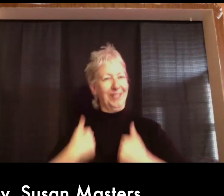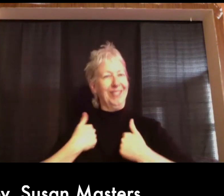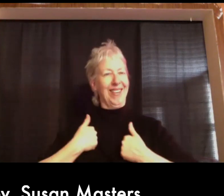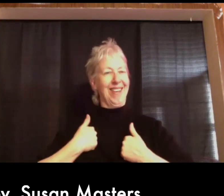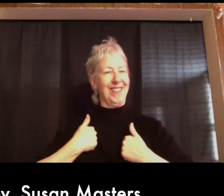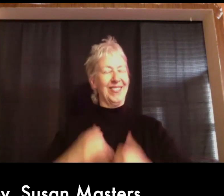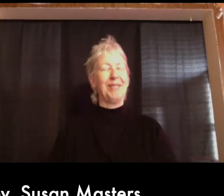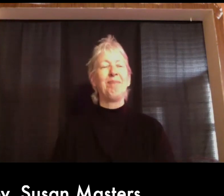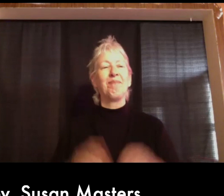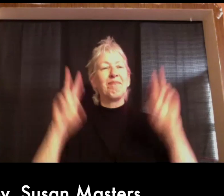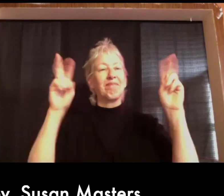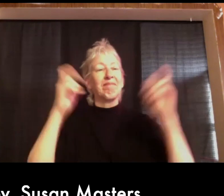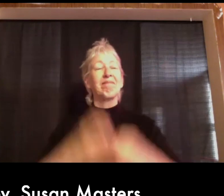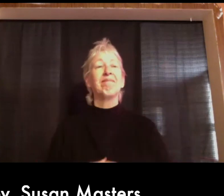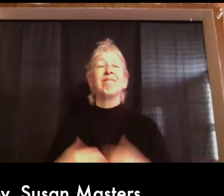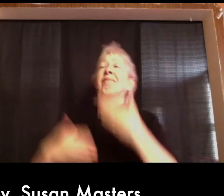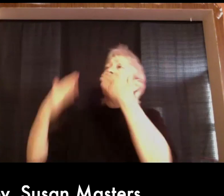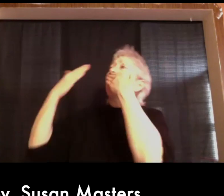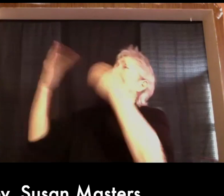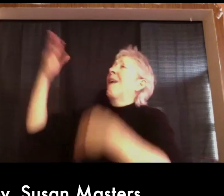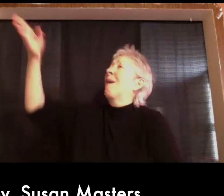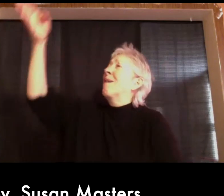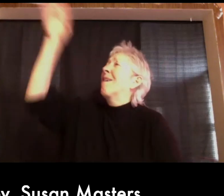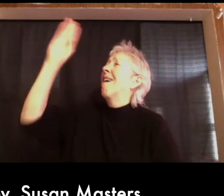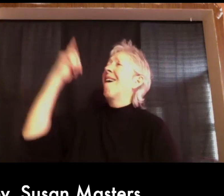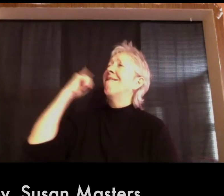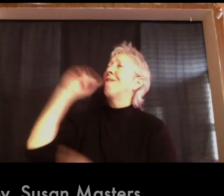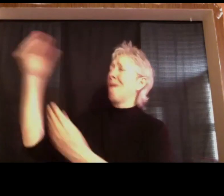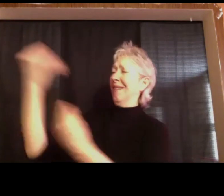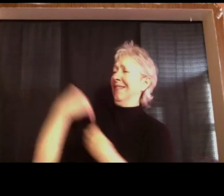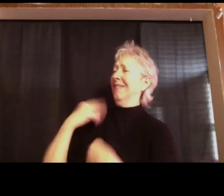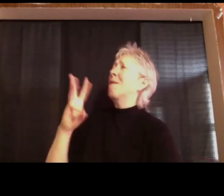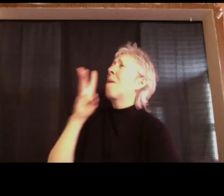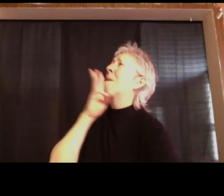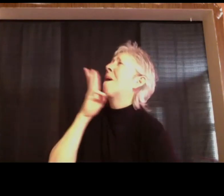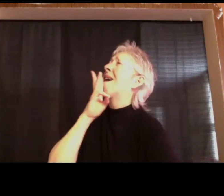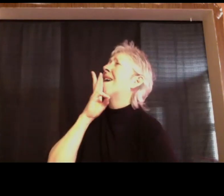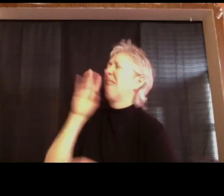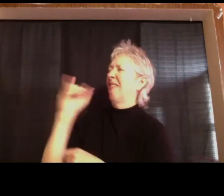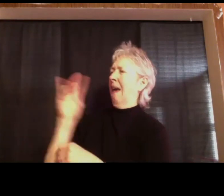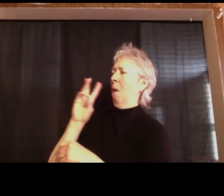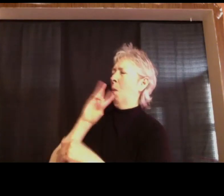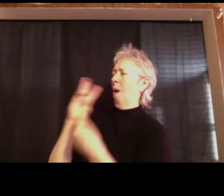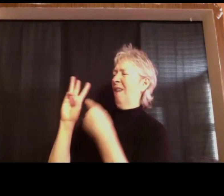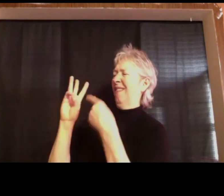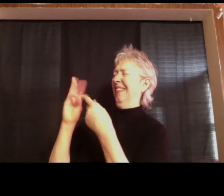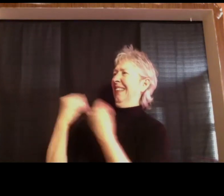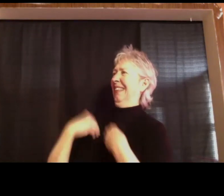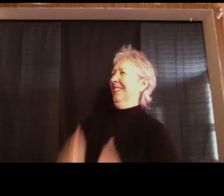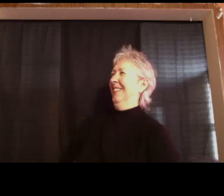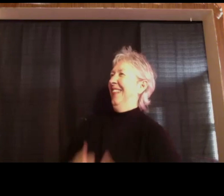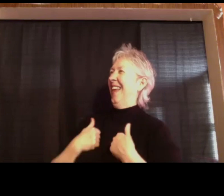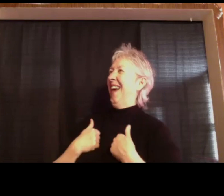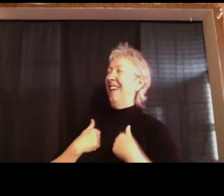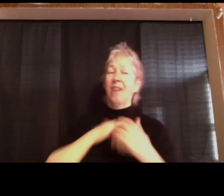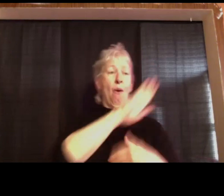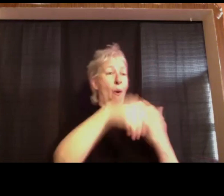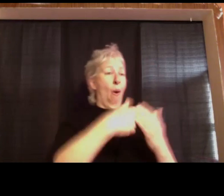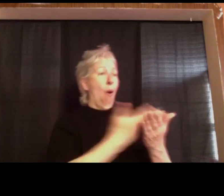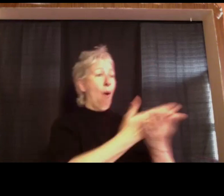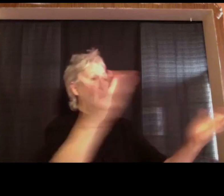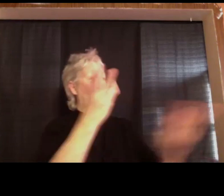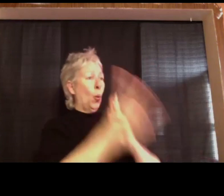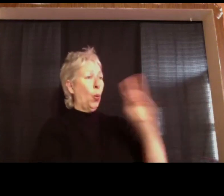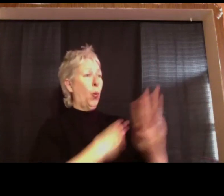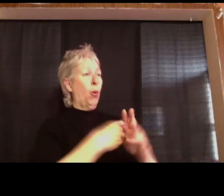We give you thanks, O God, for the waters of life. Together with all creation, we depend on water for